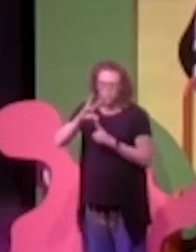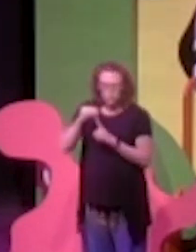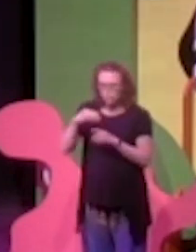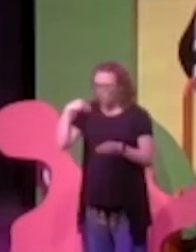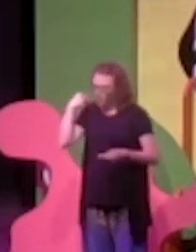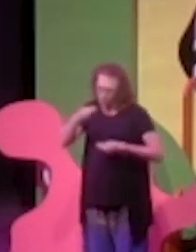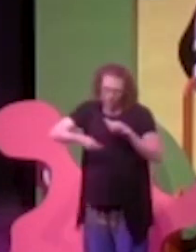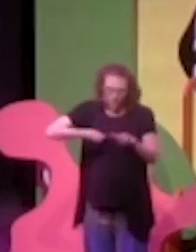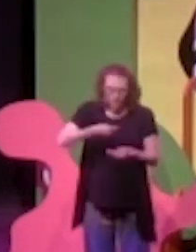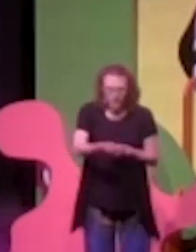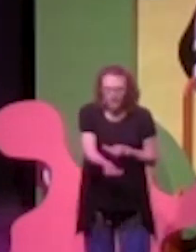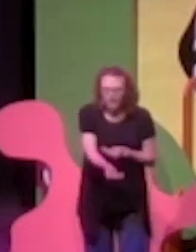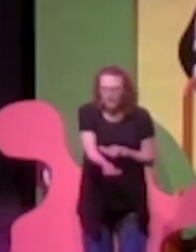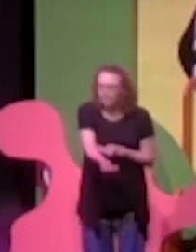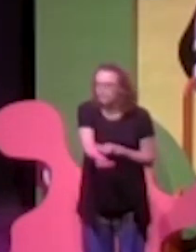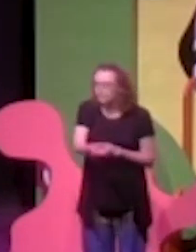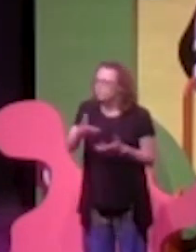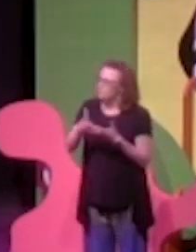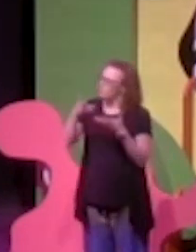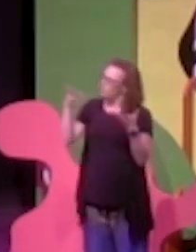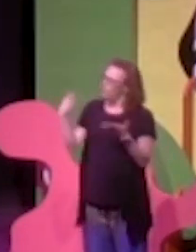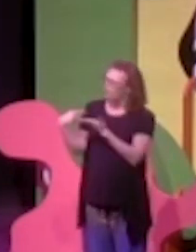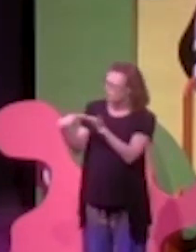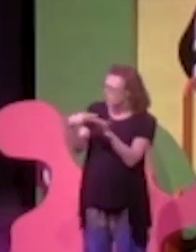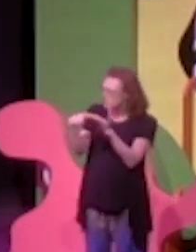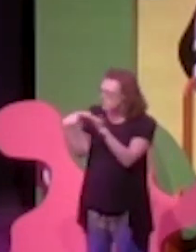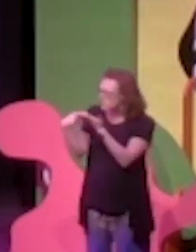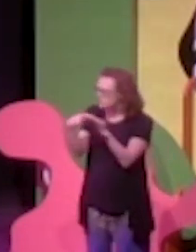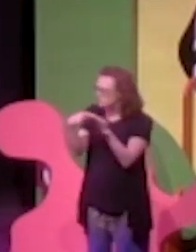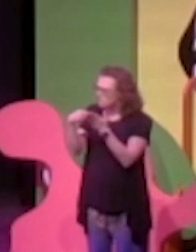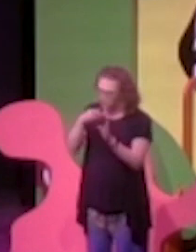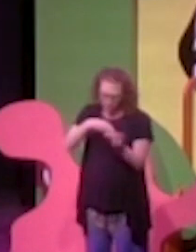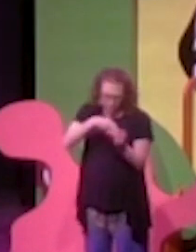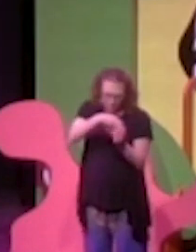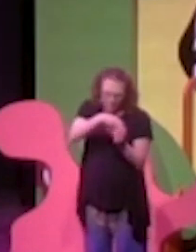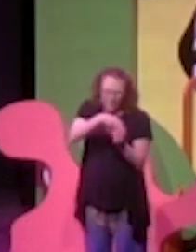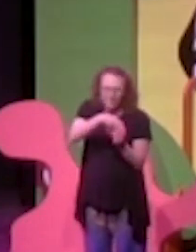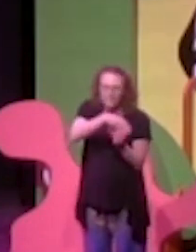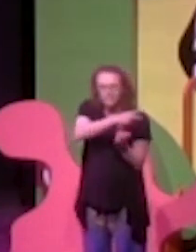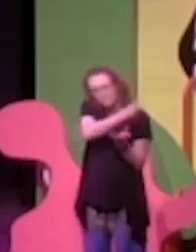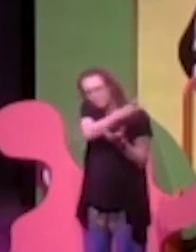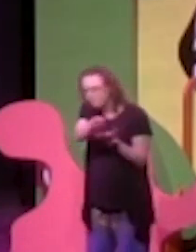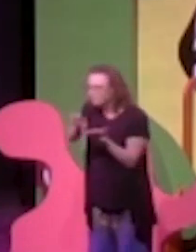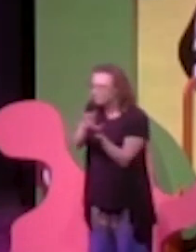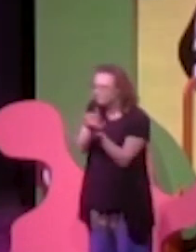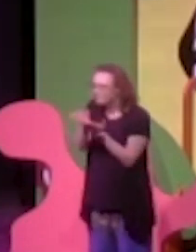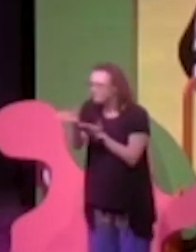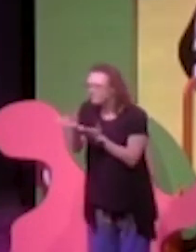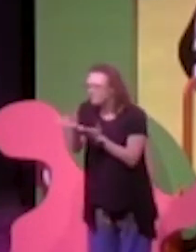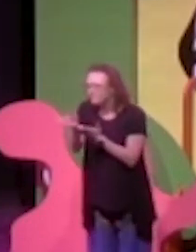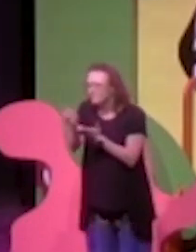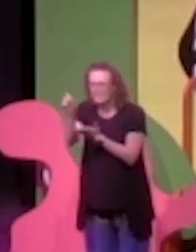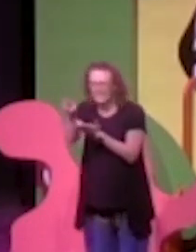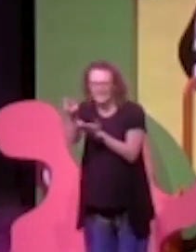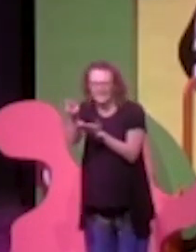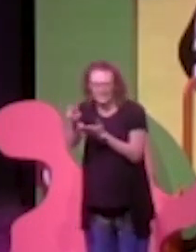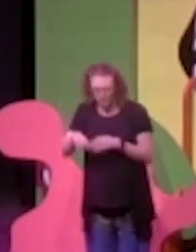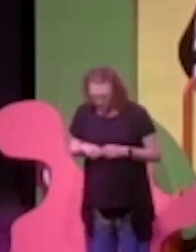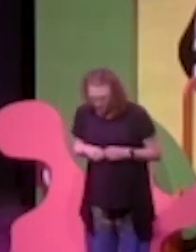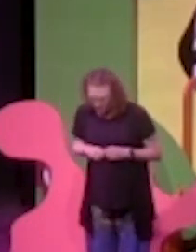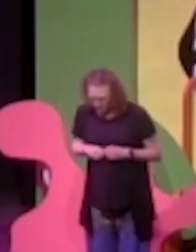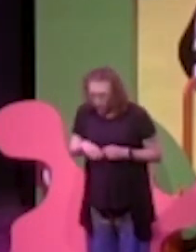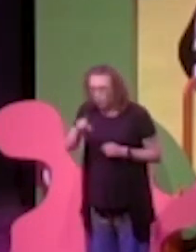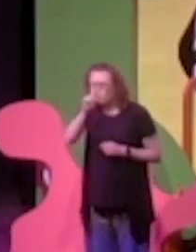about shifting the field such that we really center artists, culture bearers, and creative workers, and not